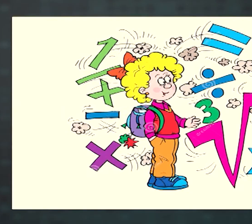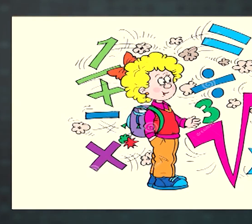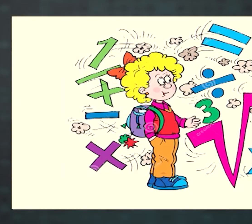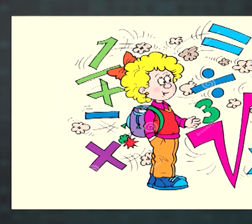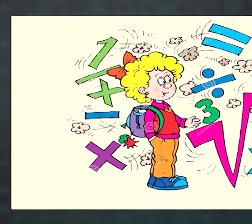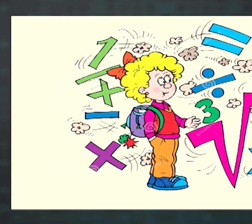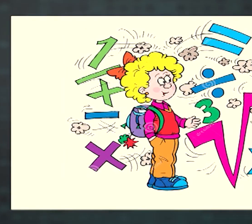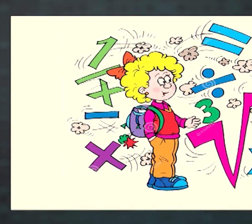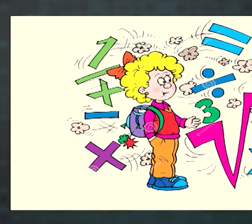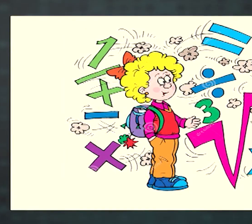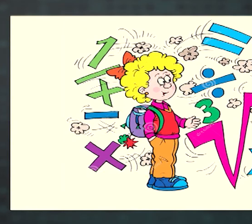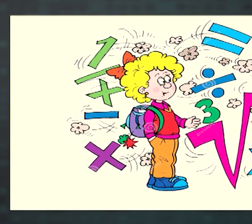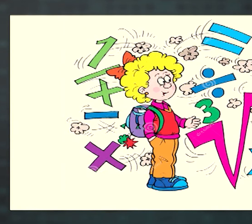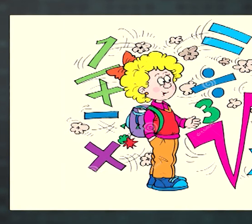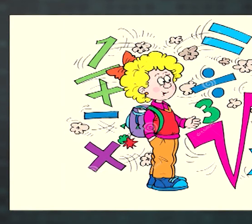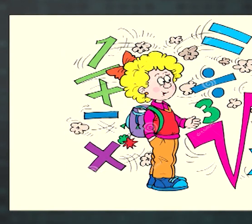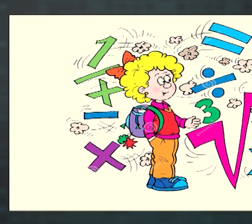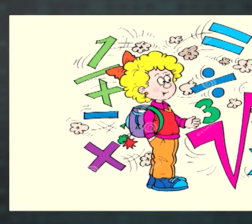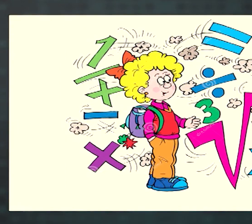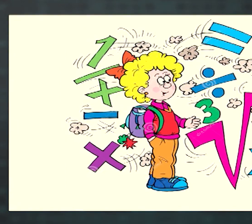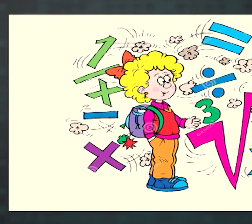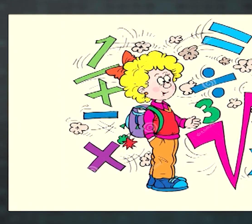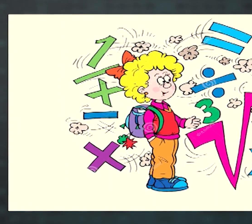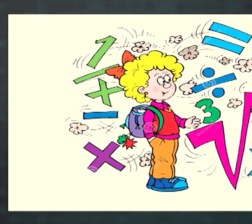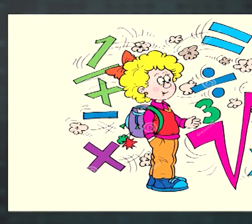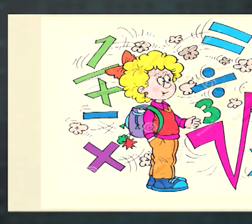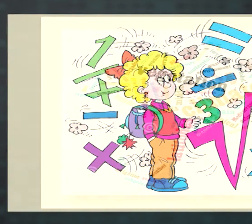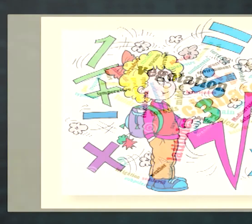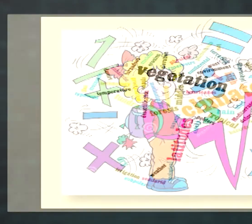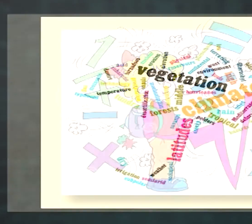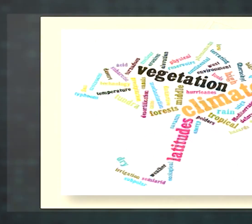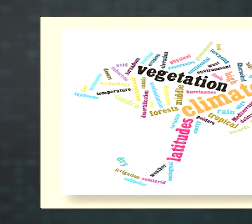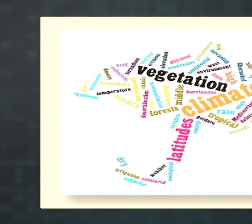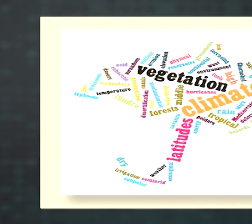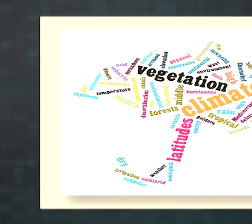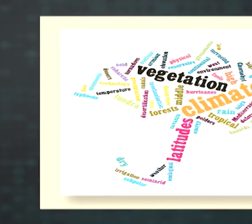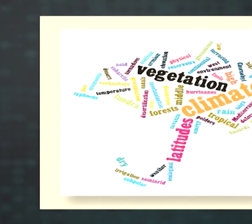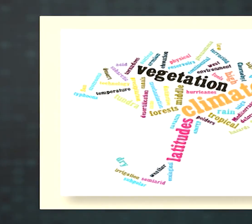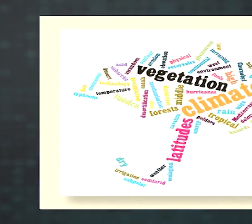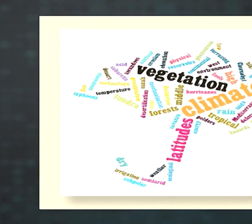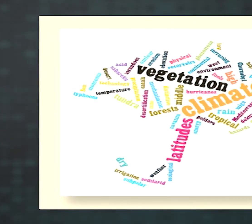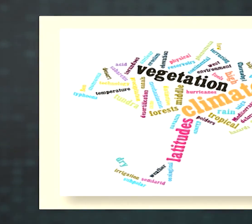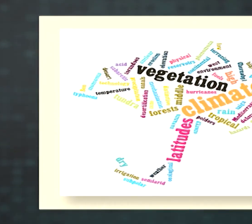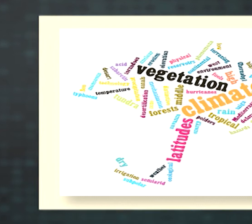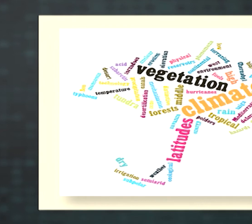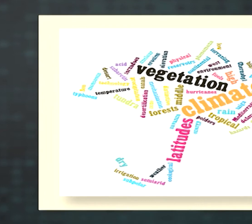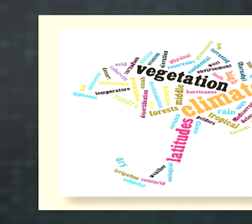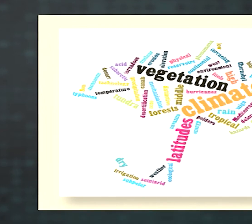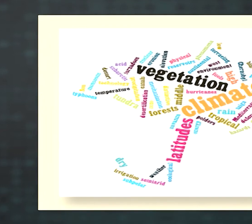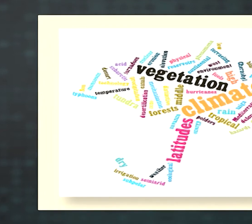of perseverance, truthfulness and rationality, while geography teaches about interdependence of men, admiration of